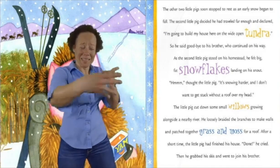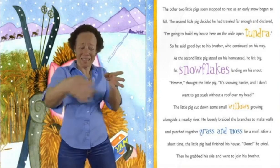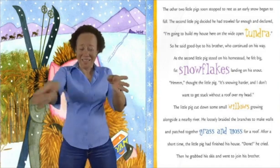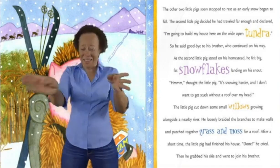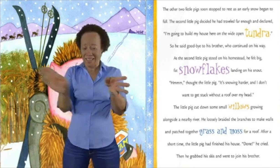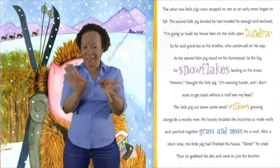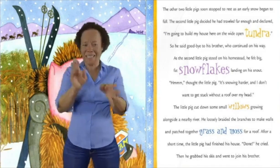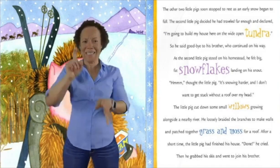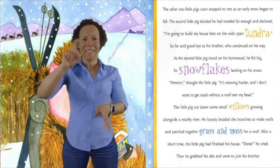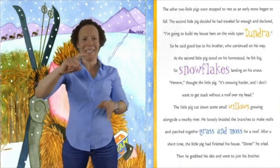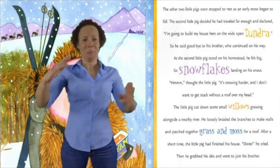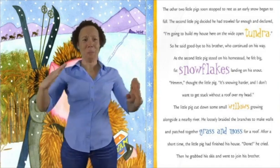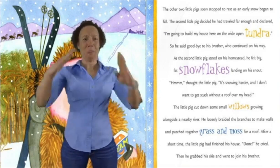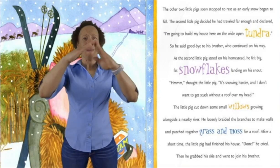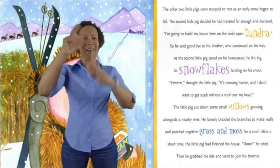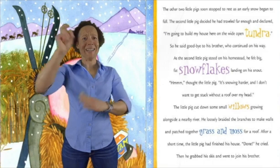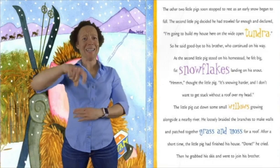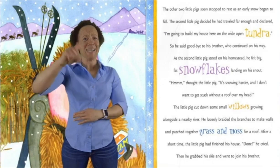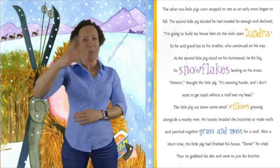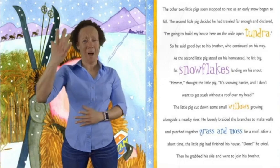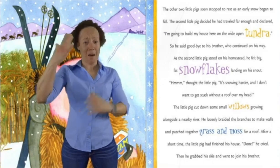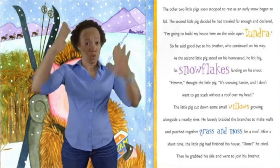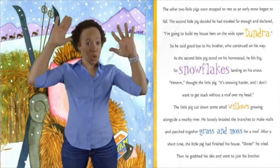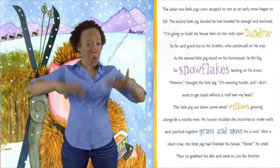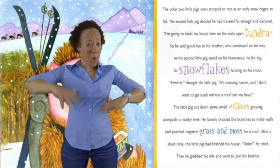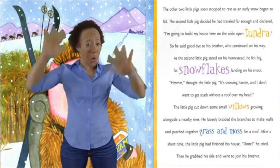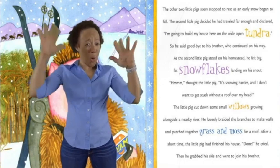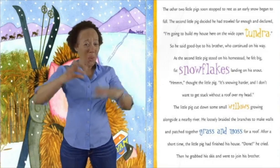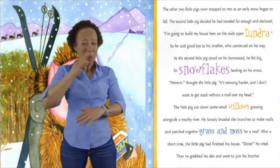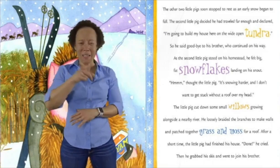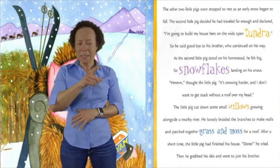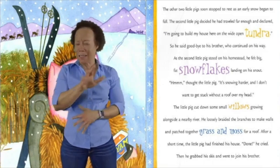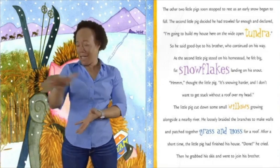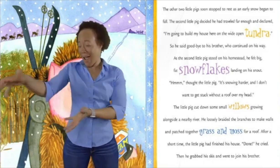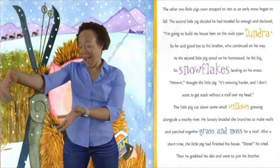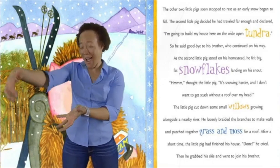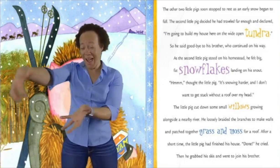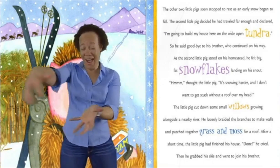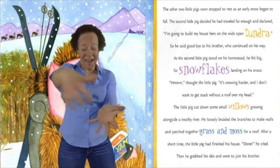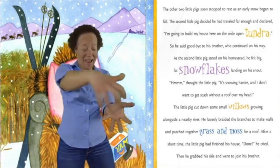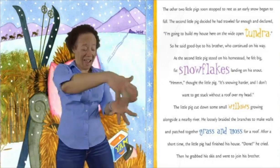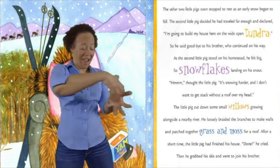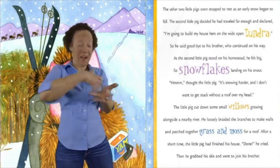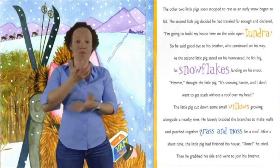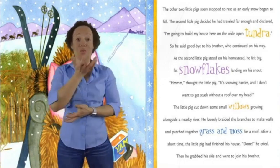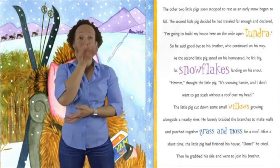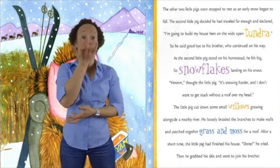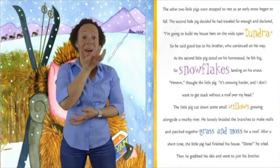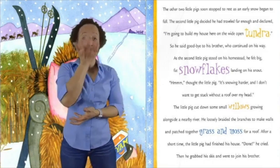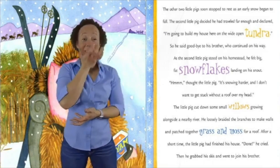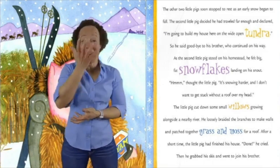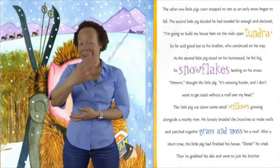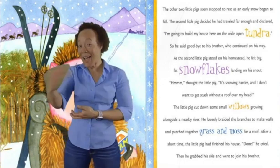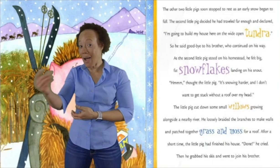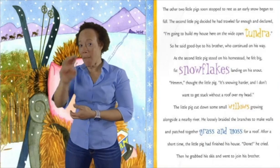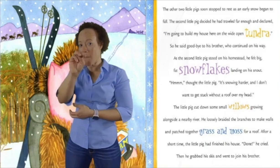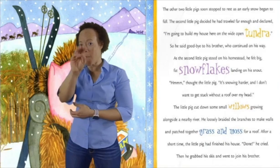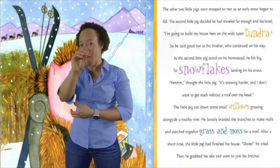The little pig cut down small willows growing alongside a nearby river. He